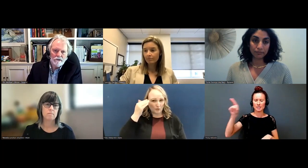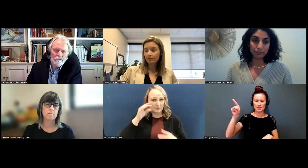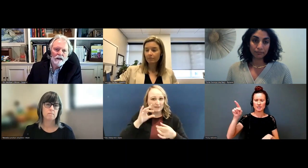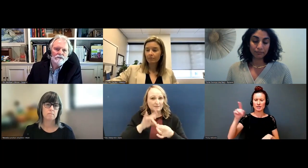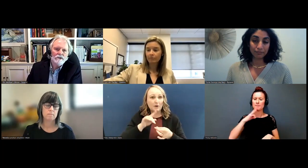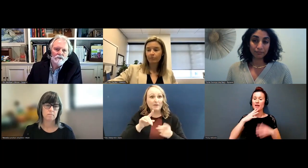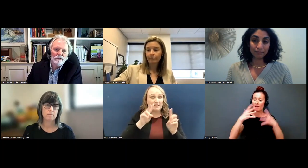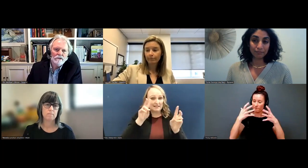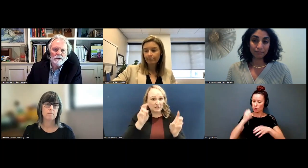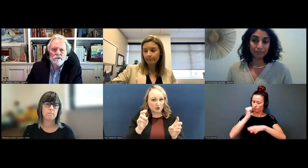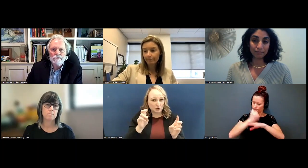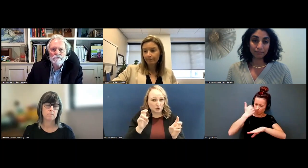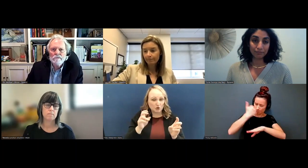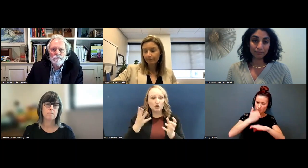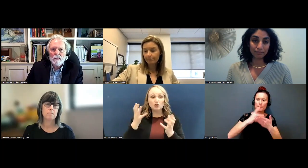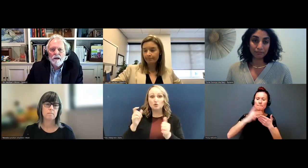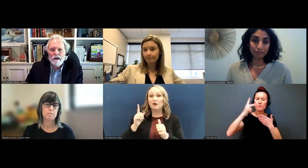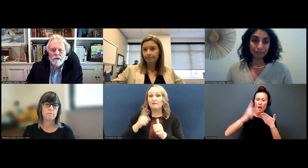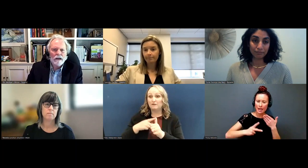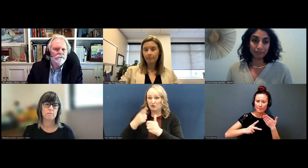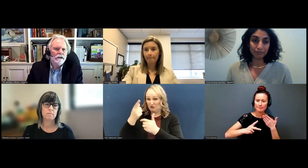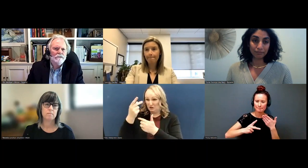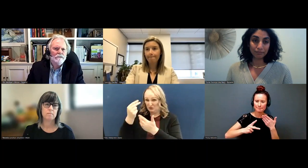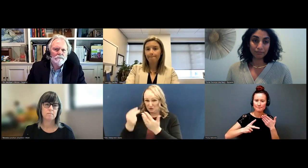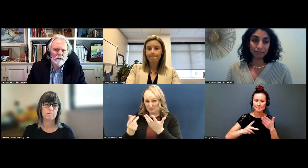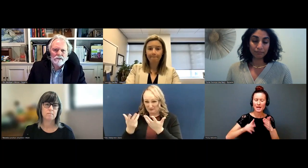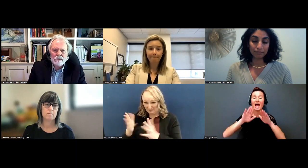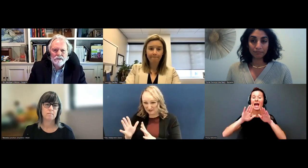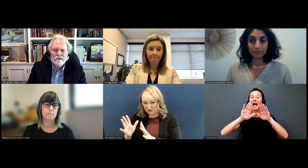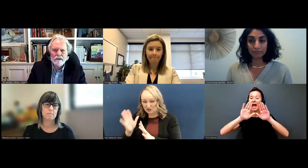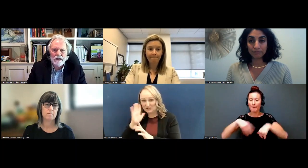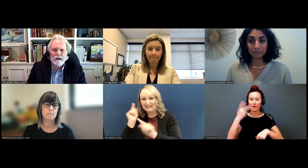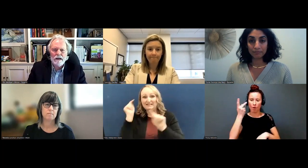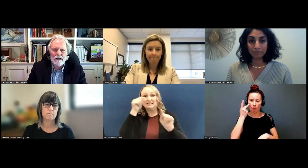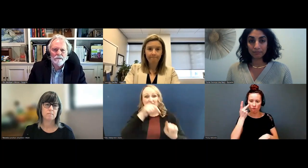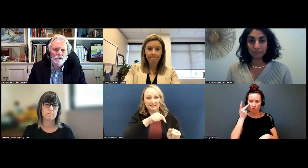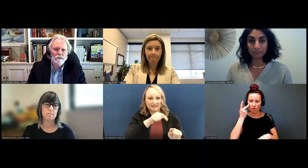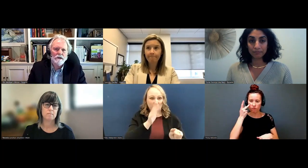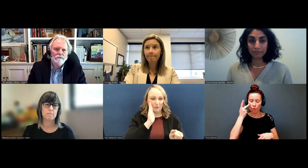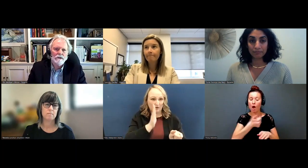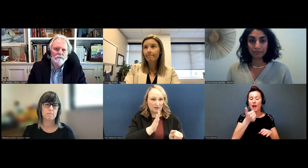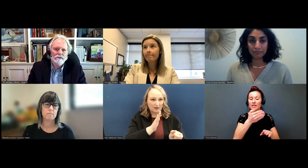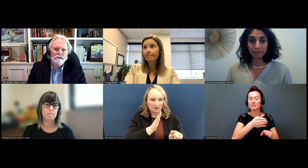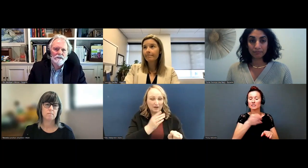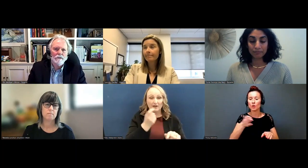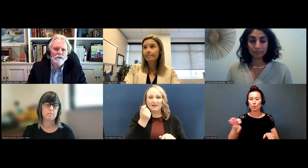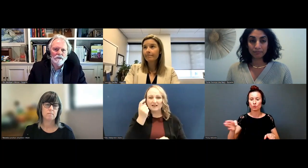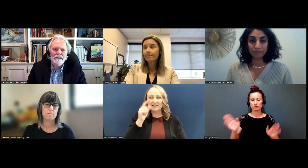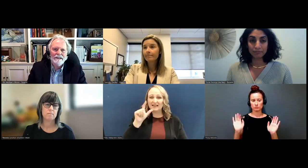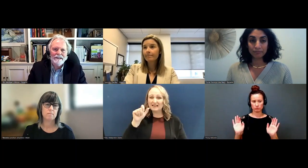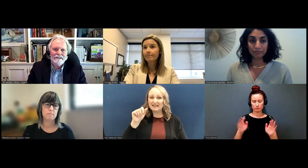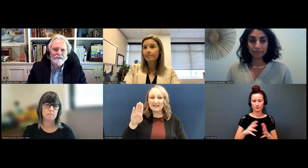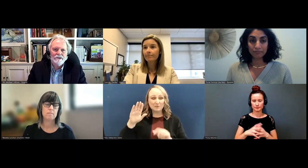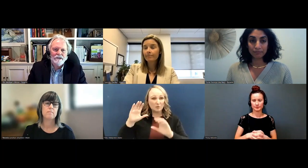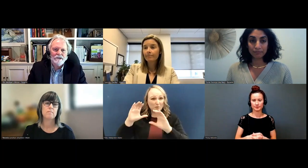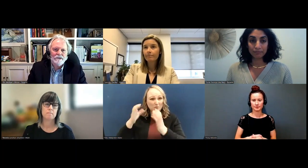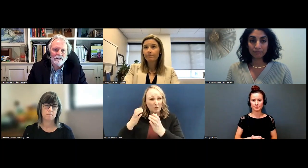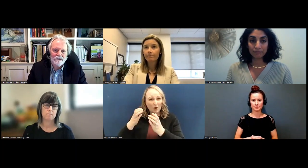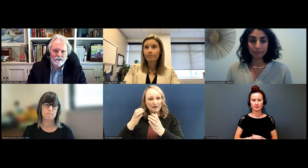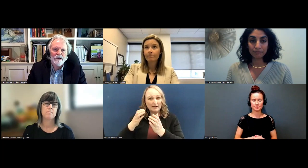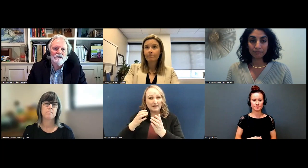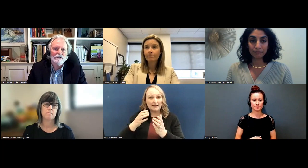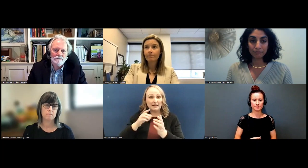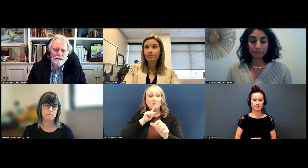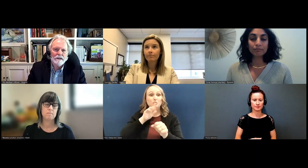get around to those other ones. What I find even more puzzling is that a Liberal Party promise to double